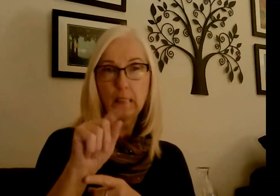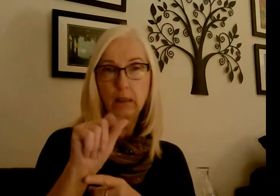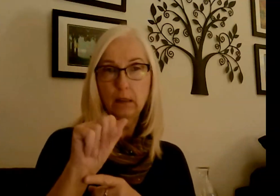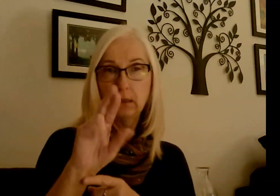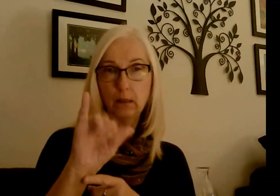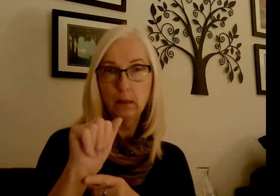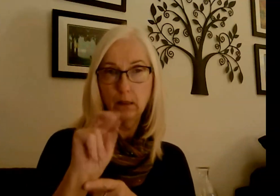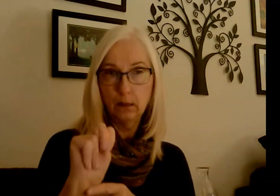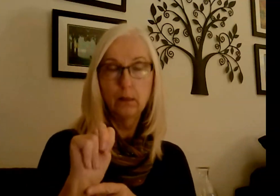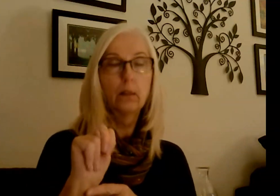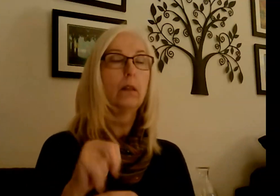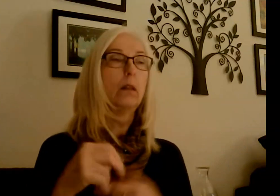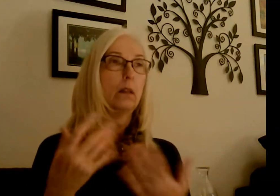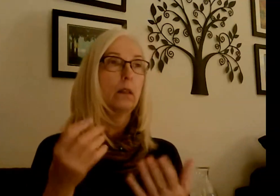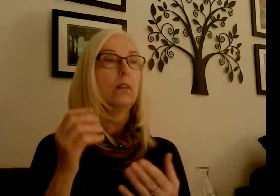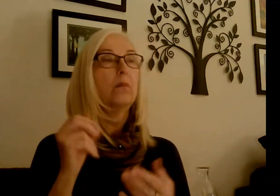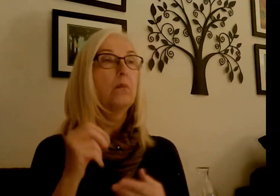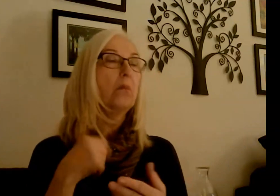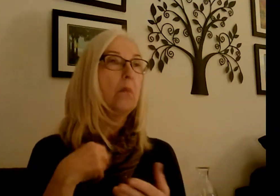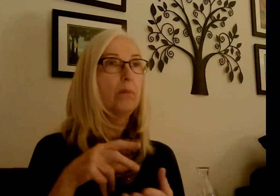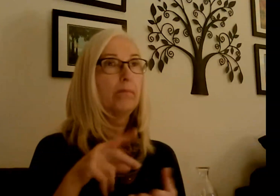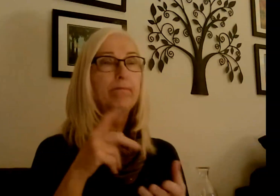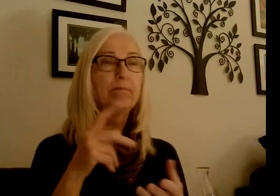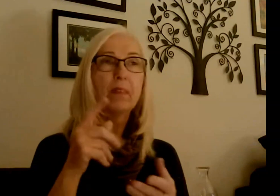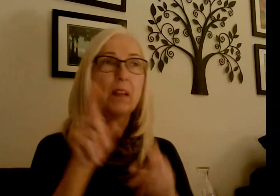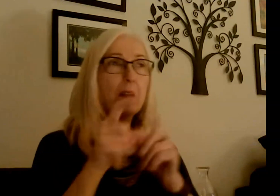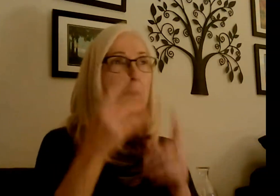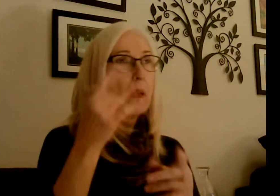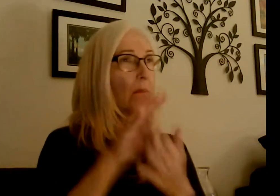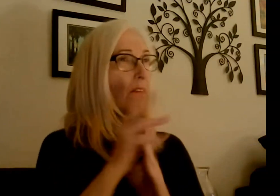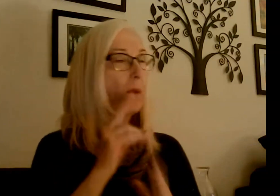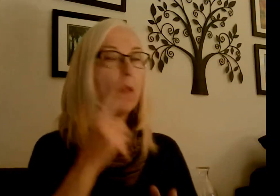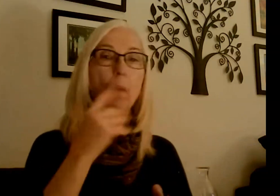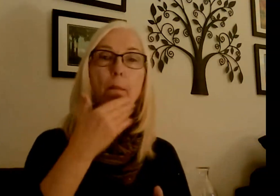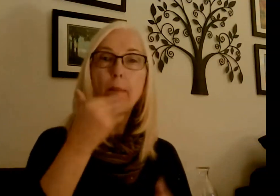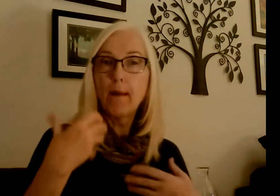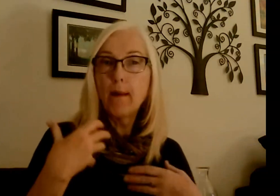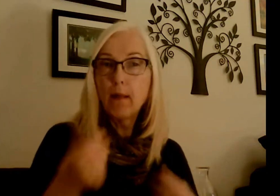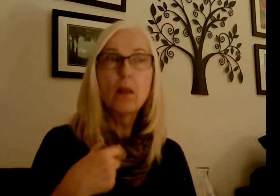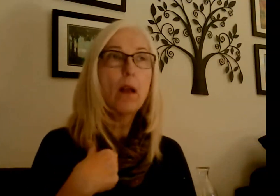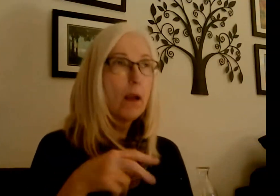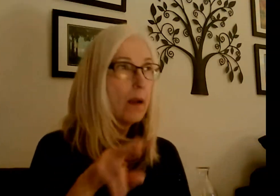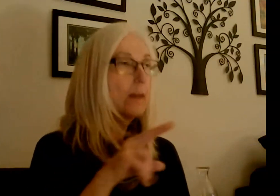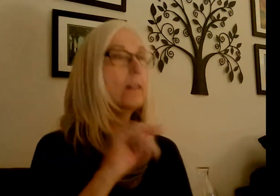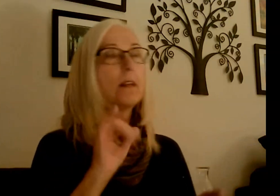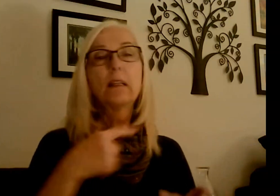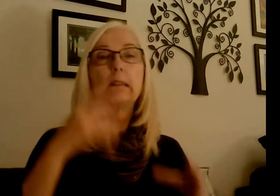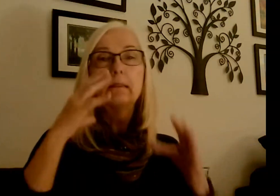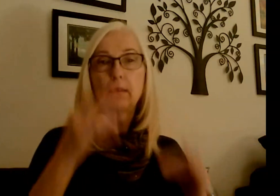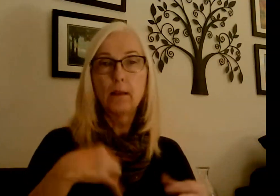are not good. And I didn't know the difference between what a vegan or a vegetarian was. So I looked